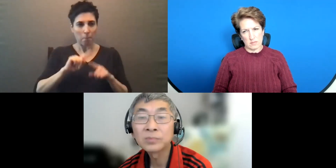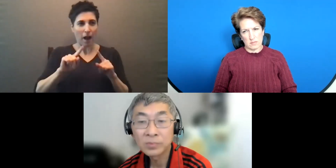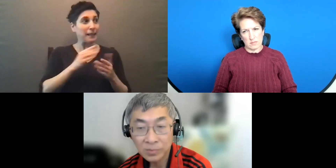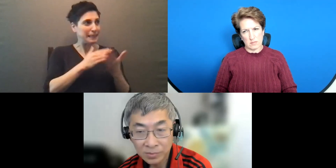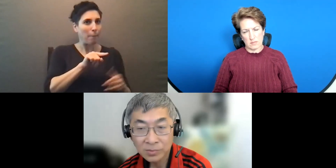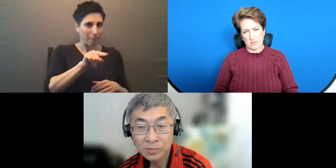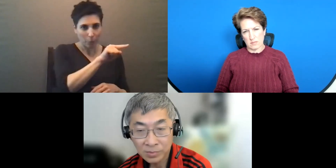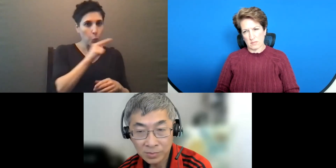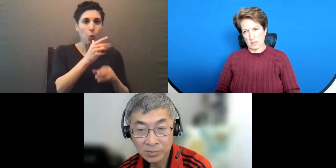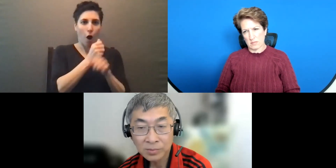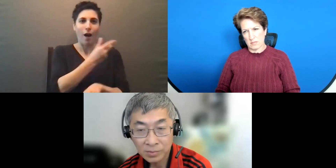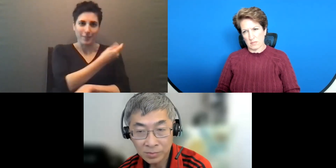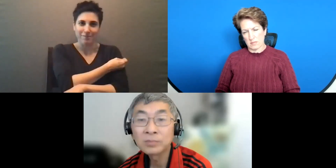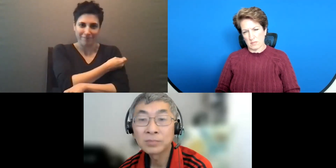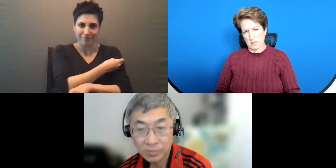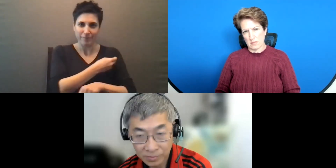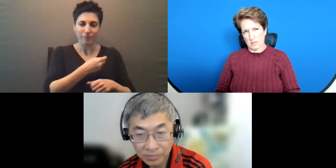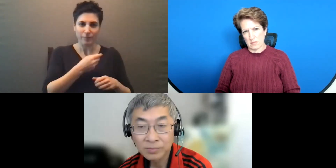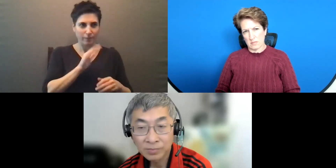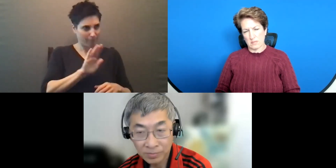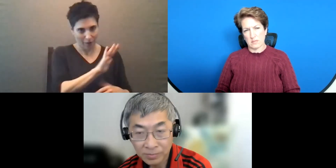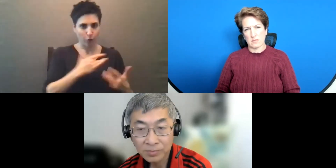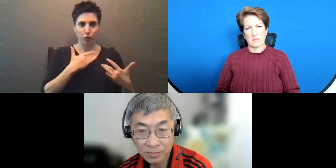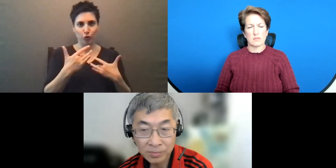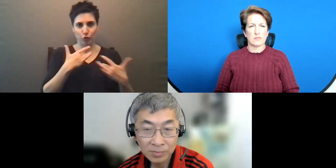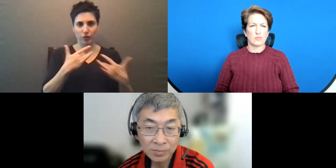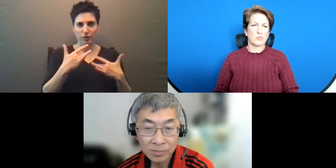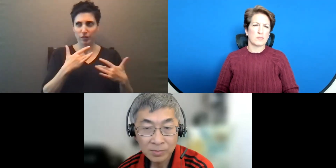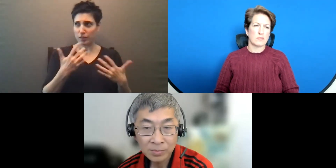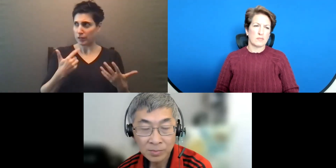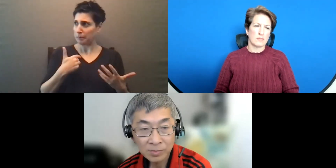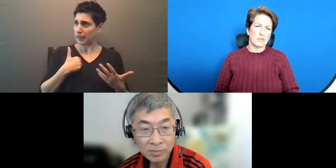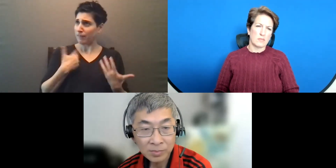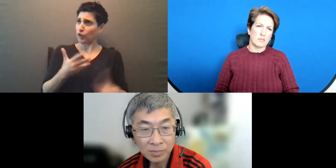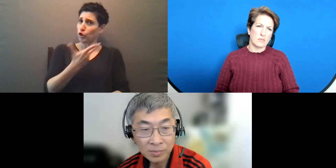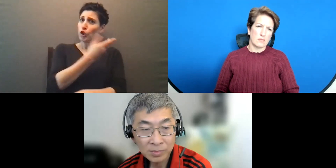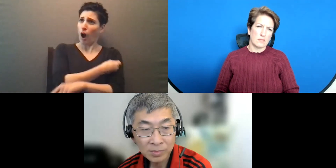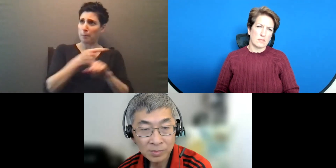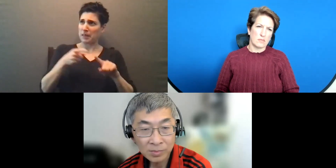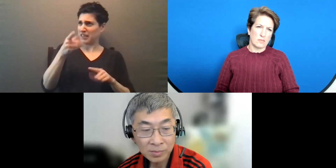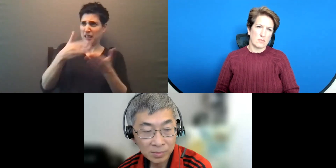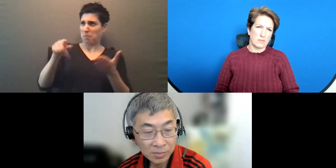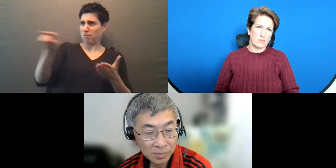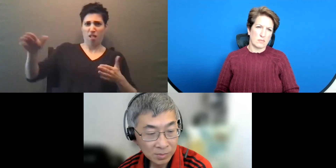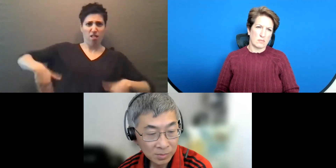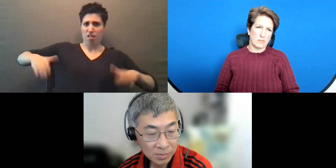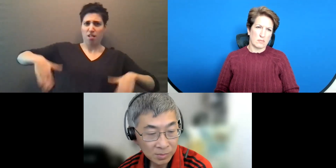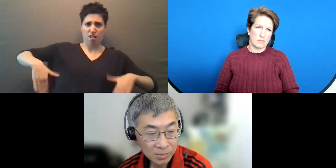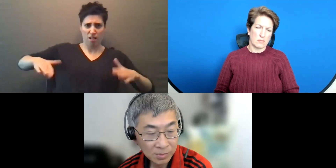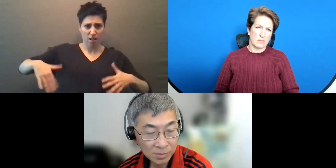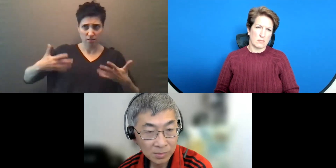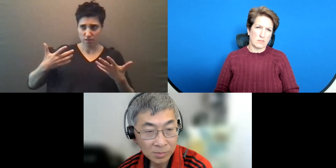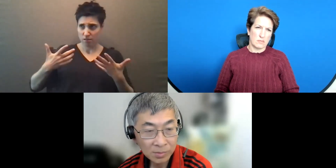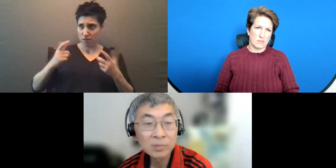they ask that questions, you know, how we can just take care of self after vaccination. Do we need to still follow